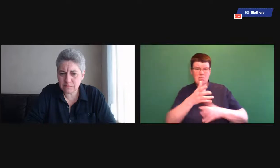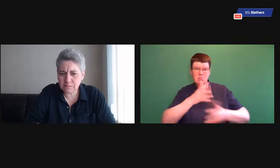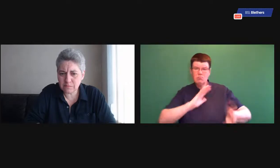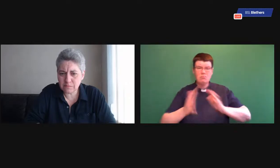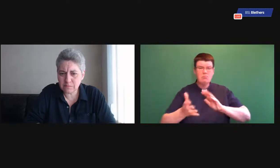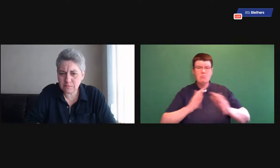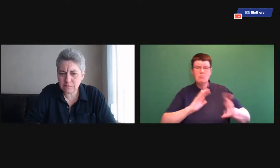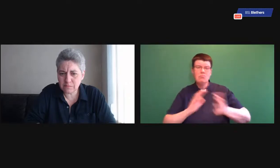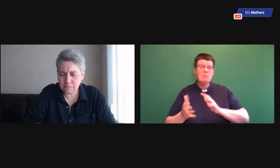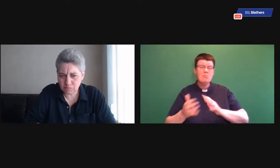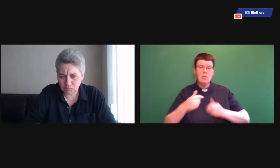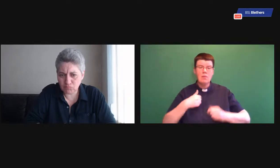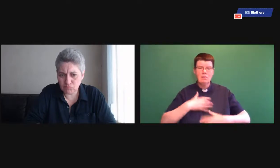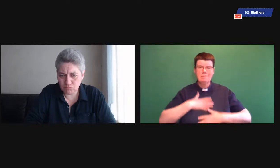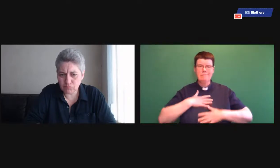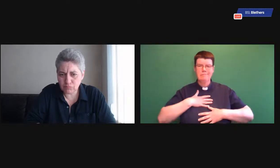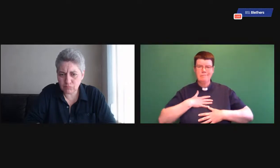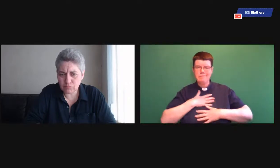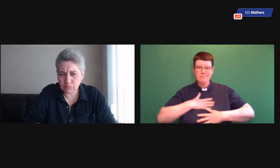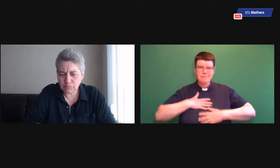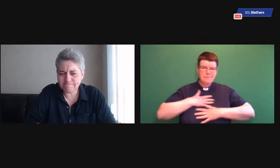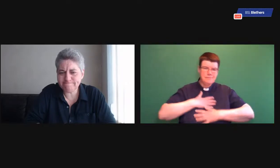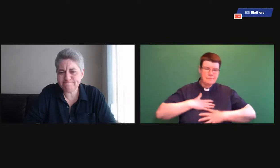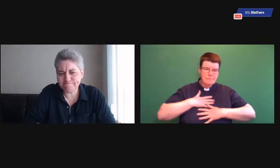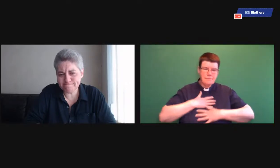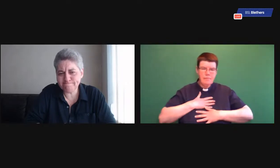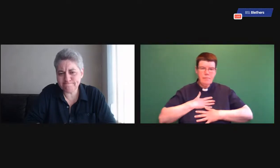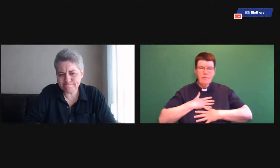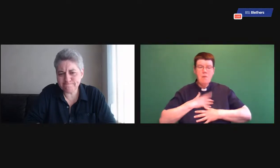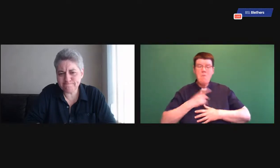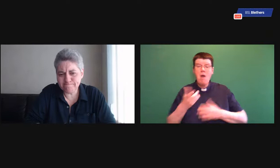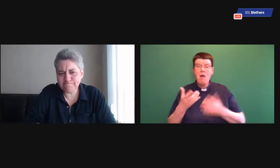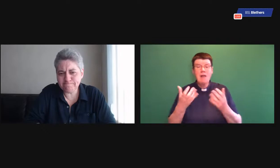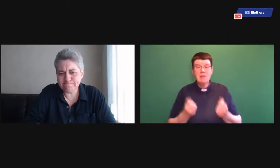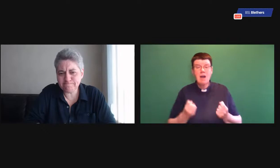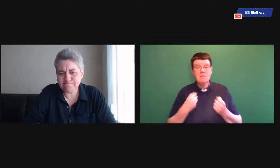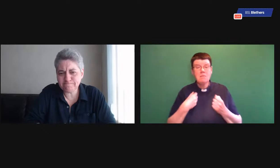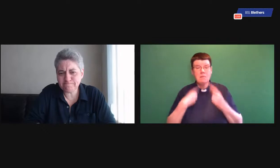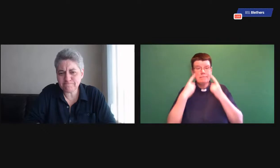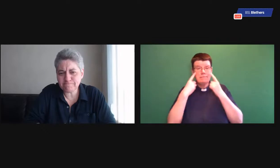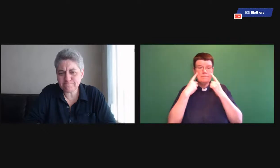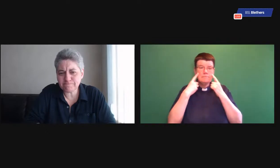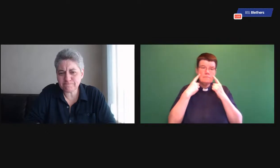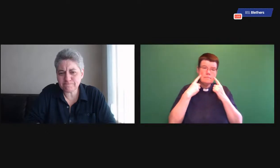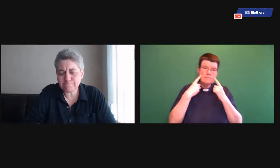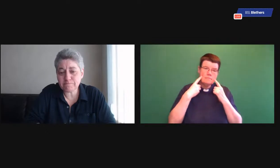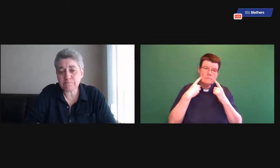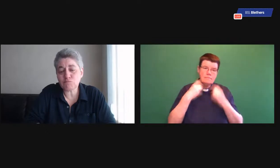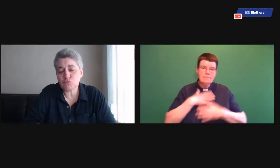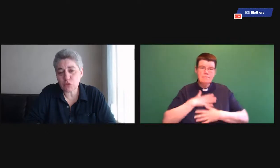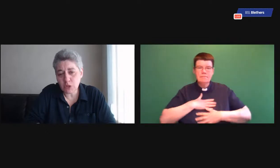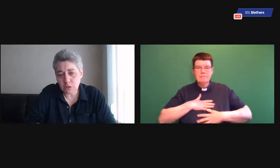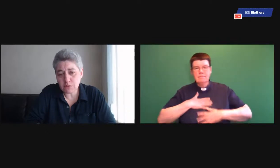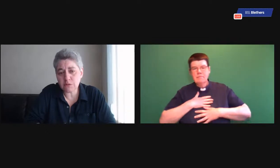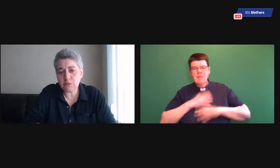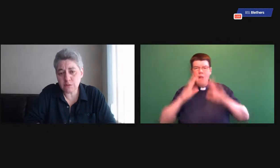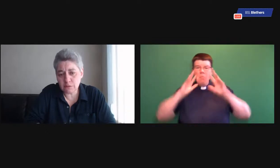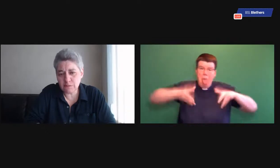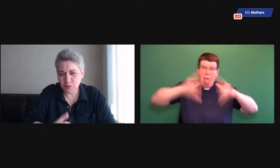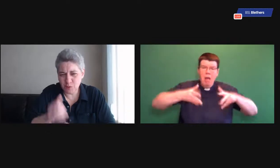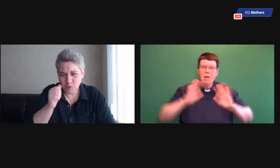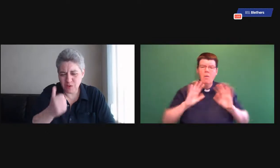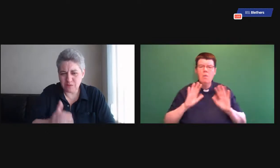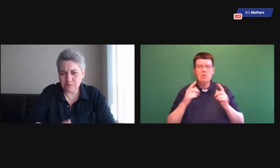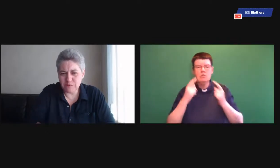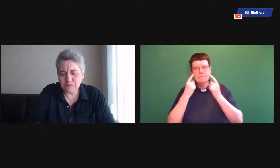like, that deaf people were really straight. They were quite straightforward in telling you what they